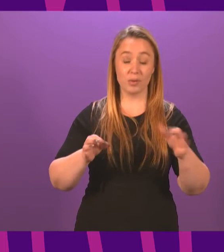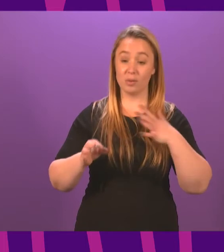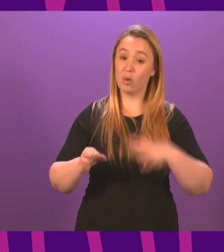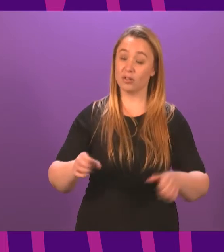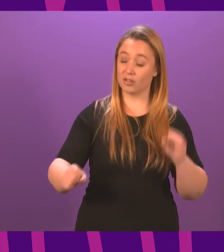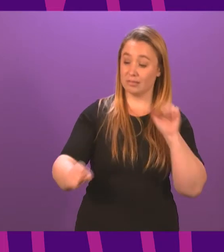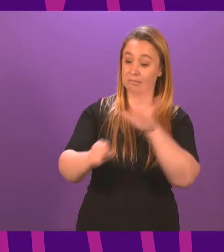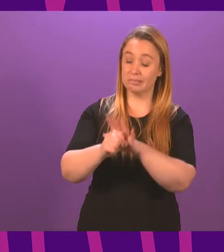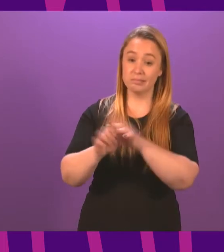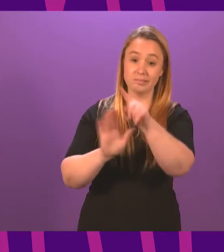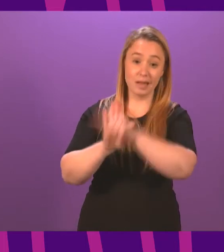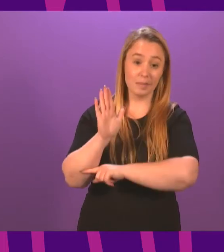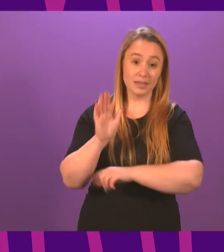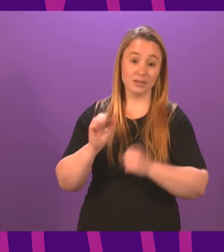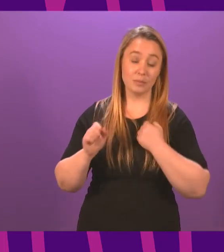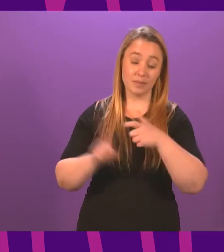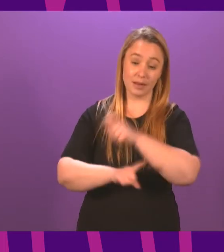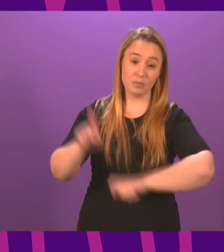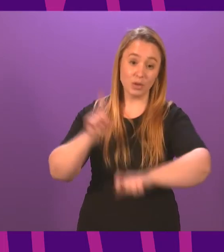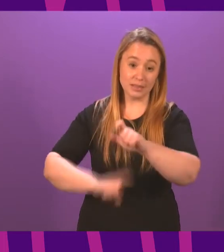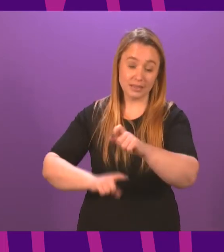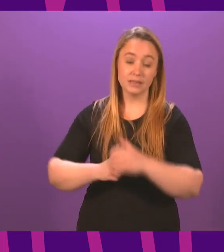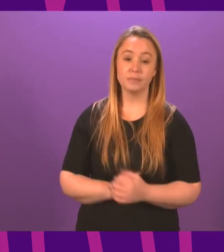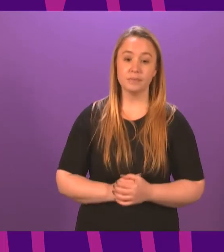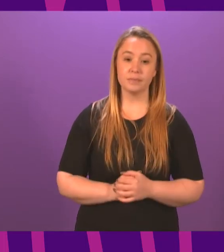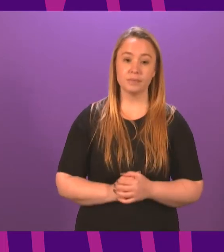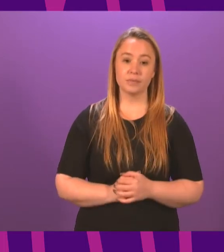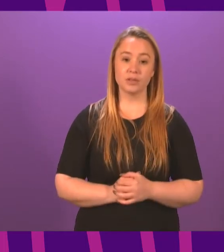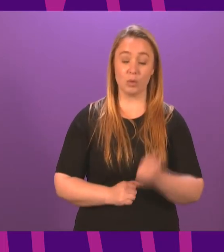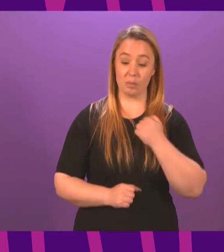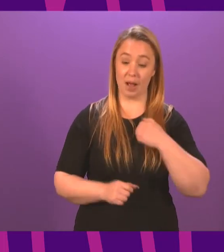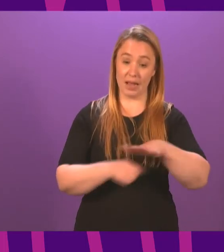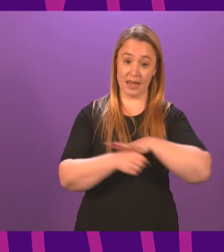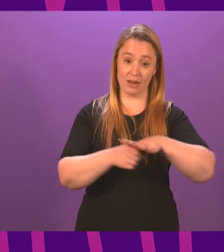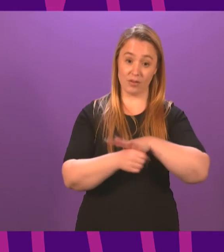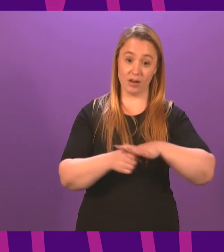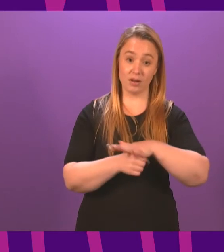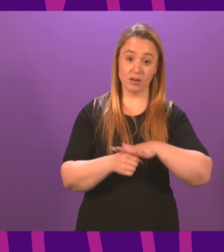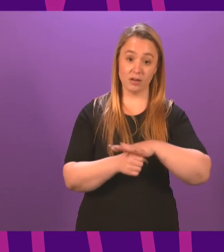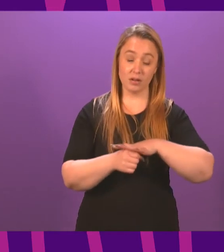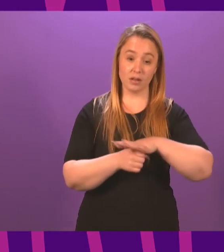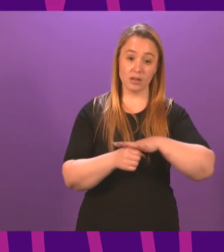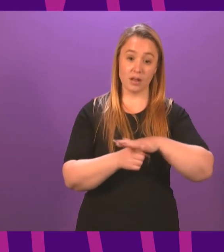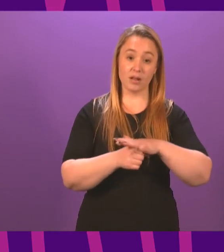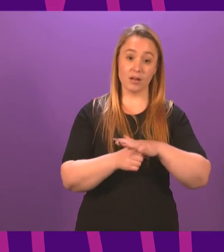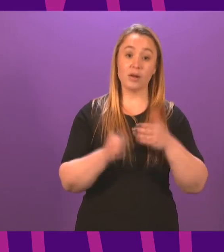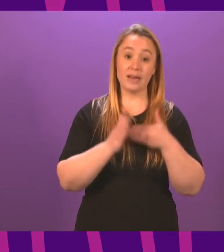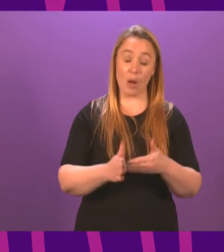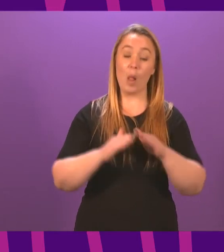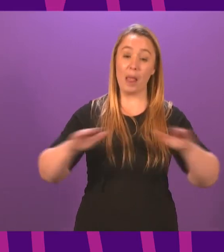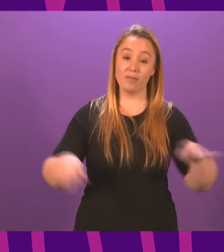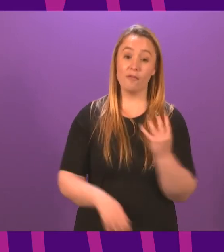on the communities we all serve, particularly those that I and my constituents will now face within level